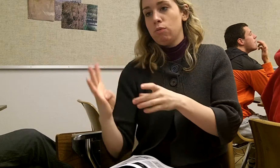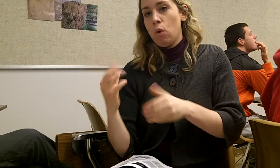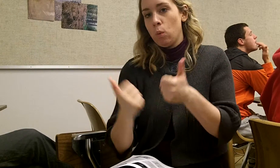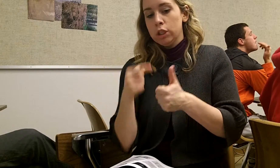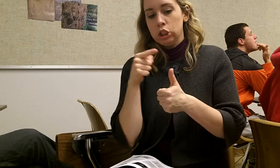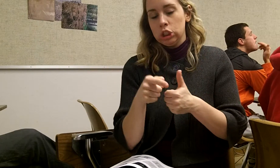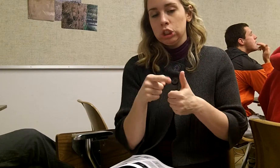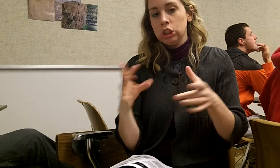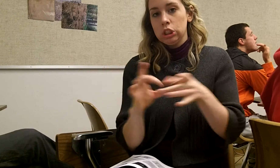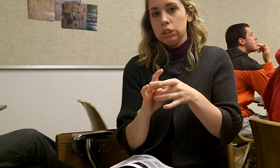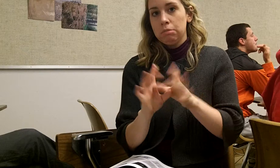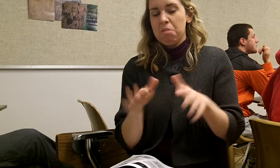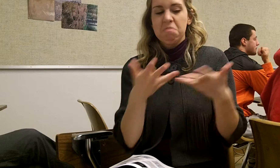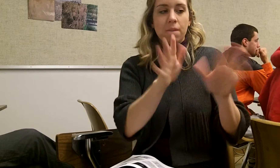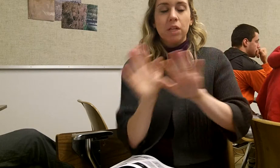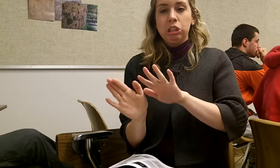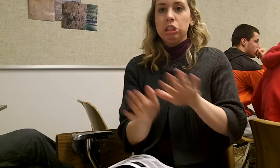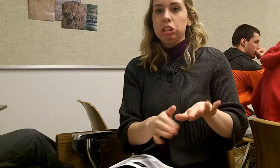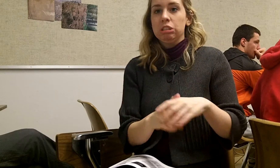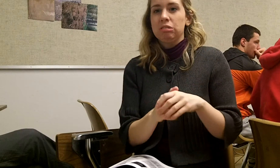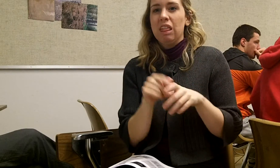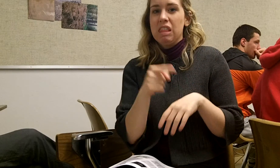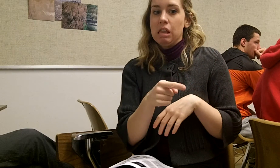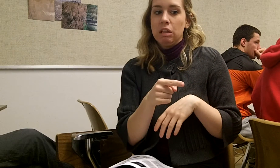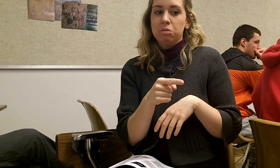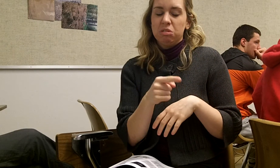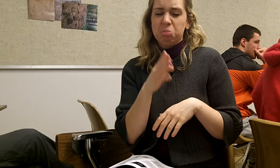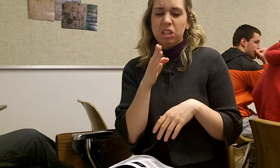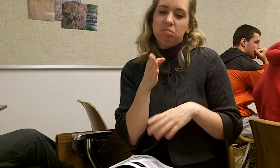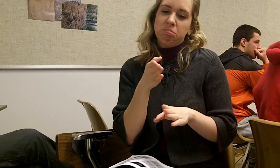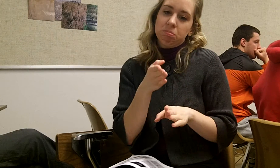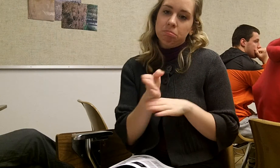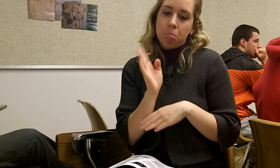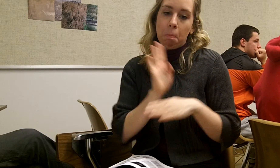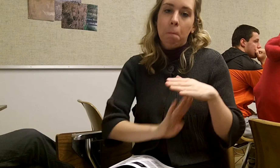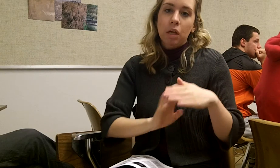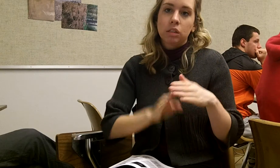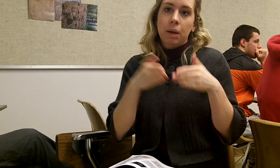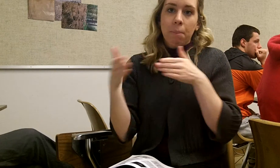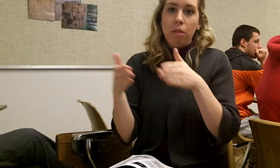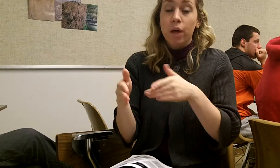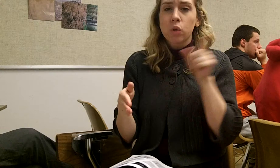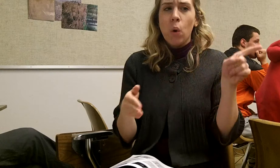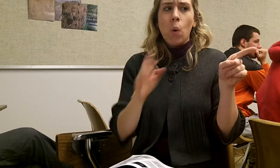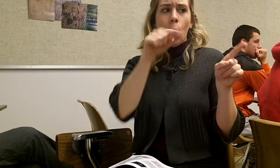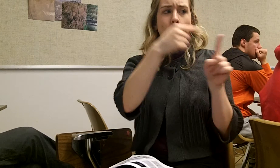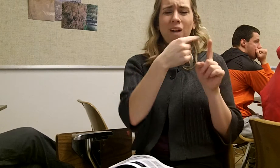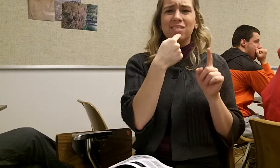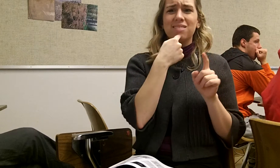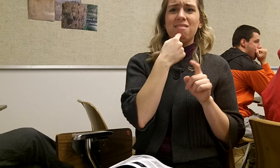But that's it for this pathway. So this one is actually, I think, one of the most straightforward pathways. Yeah? So when it says SMAD 2 and 3, SMAD 2